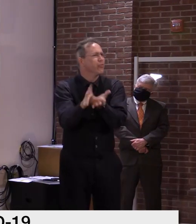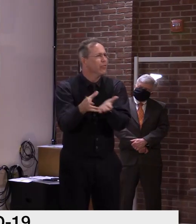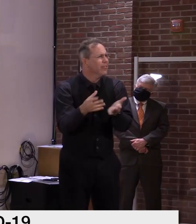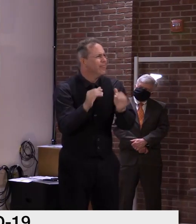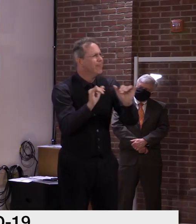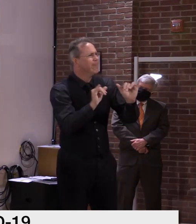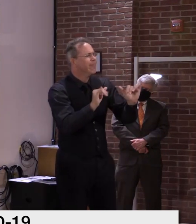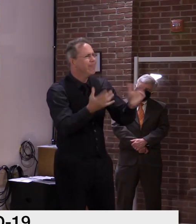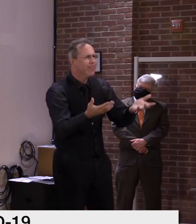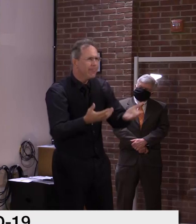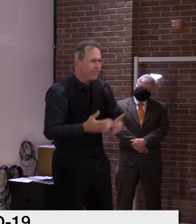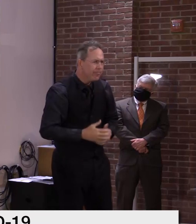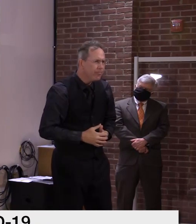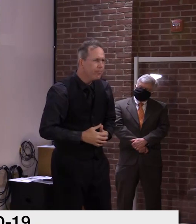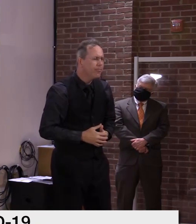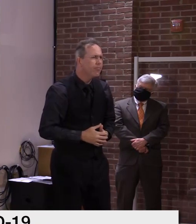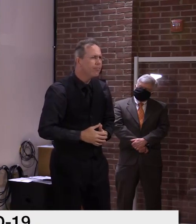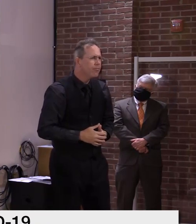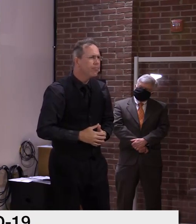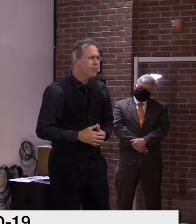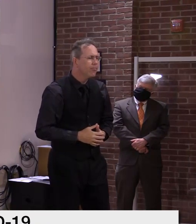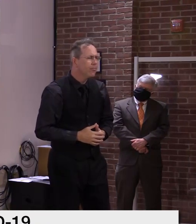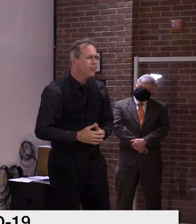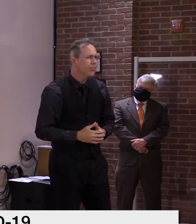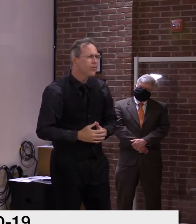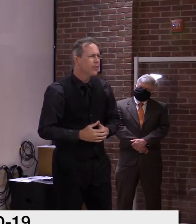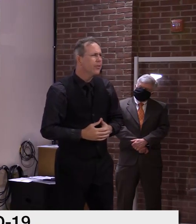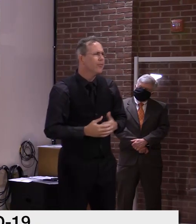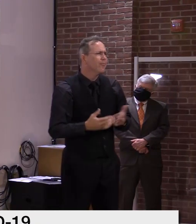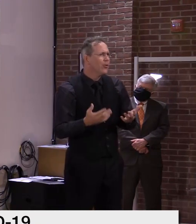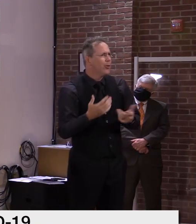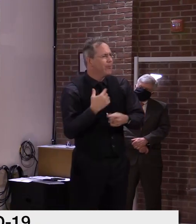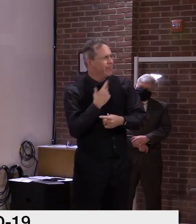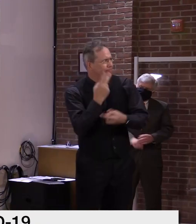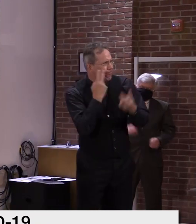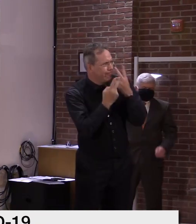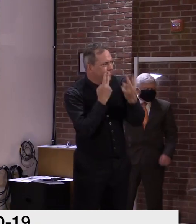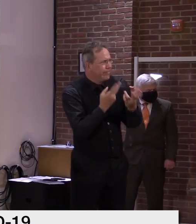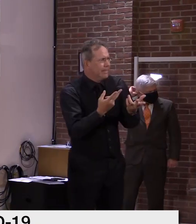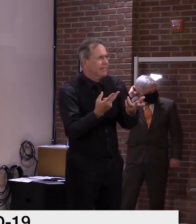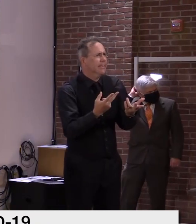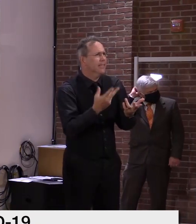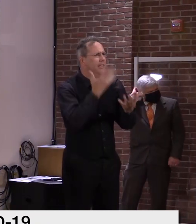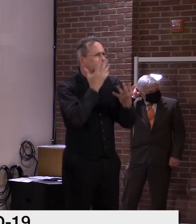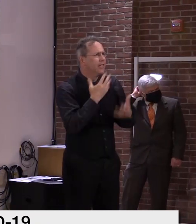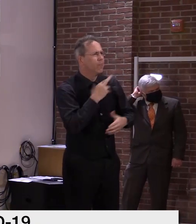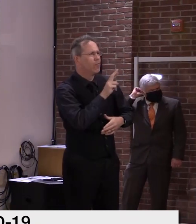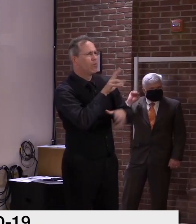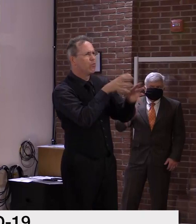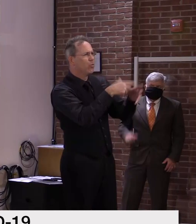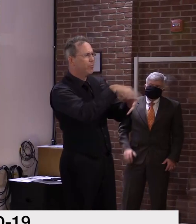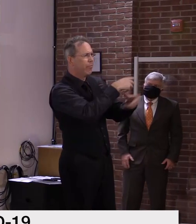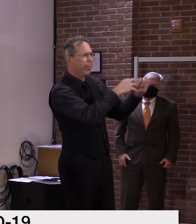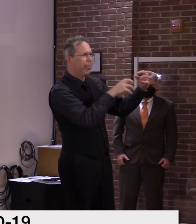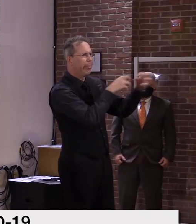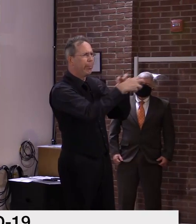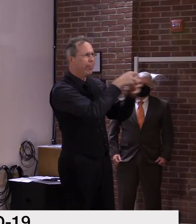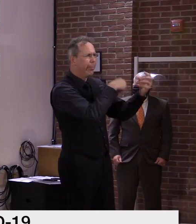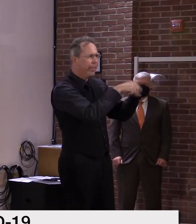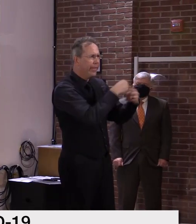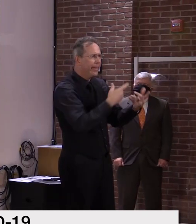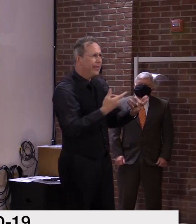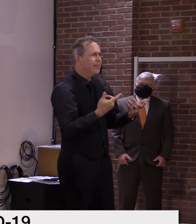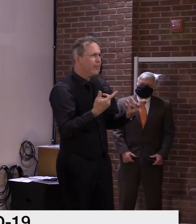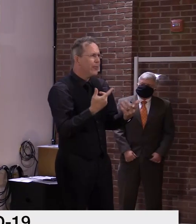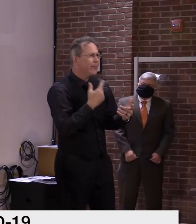you are no longer welcome. And I think that that's really unfortunate, especially for Representative Liz Cheney